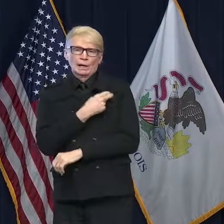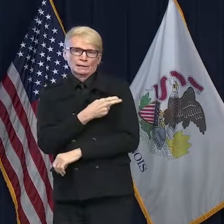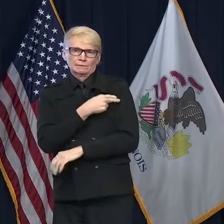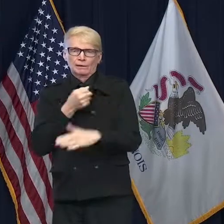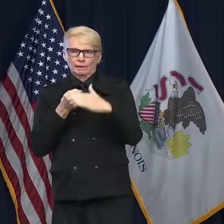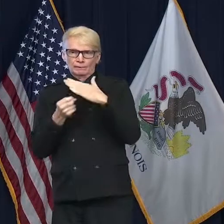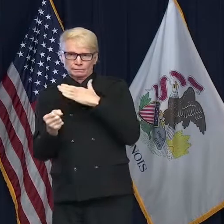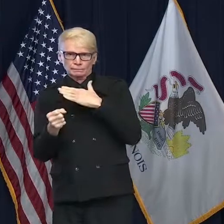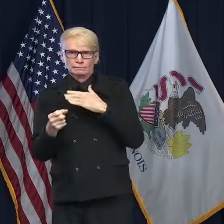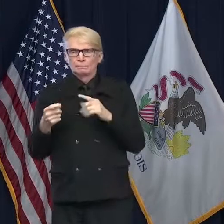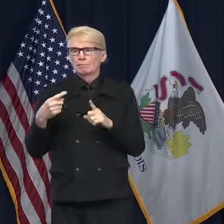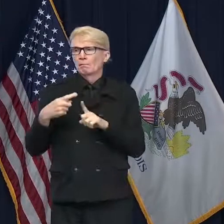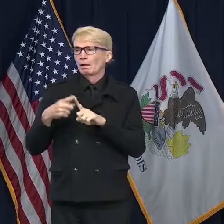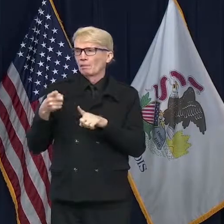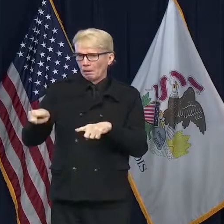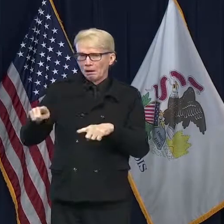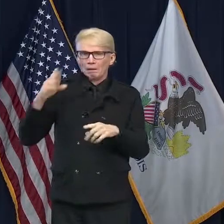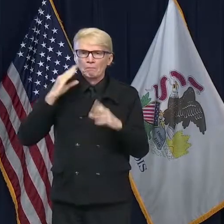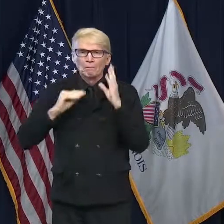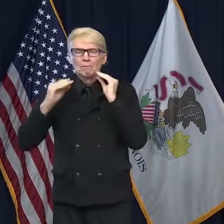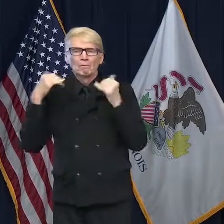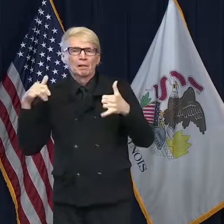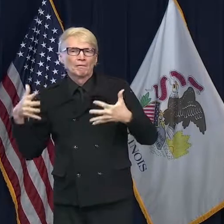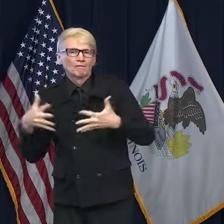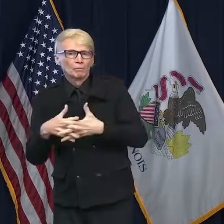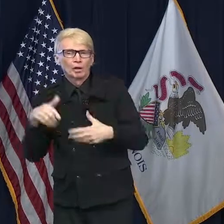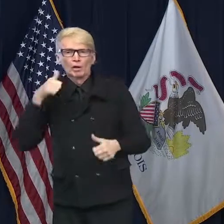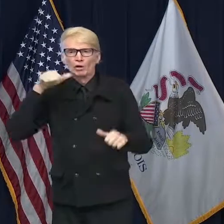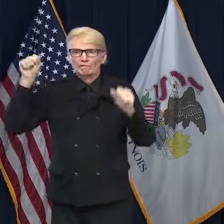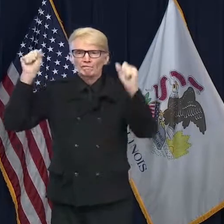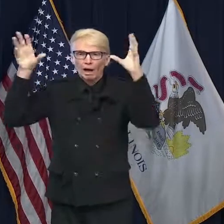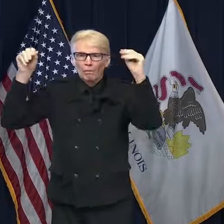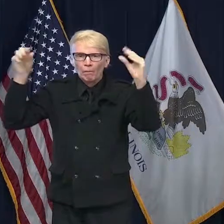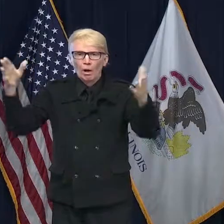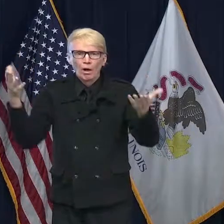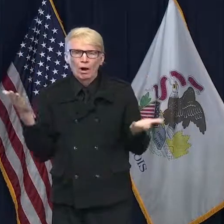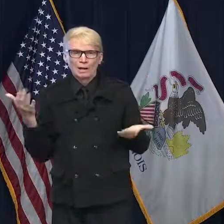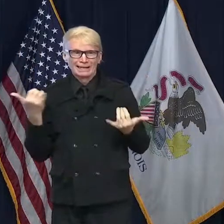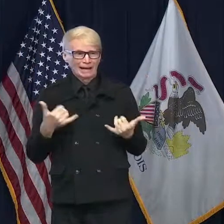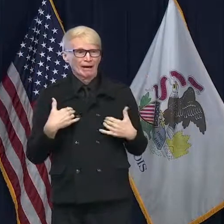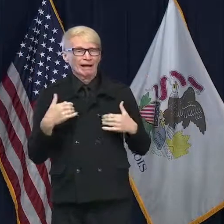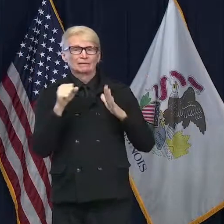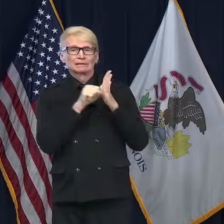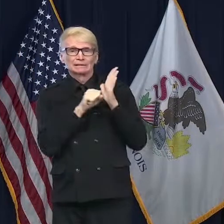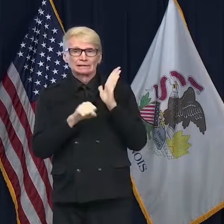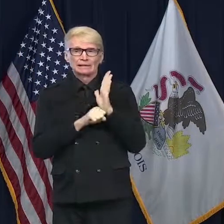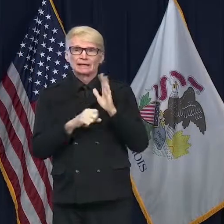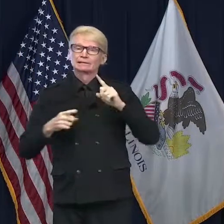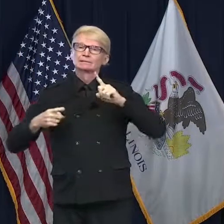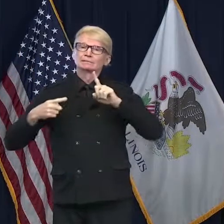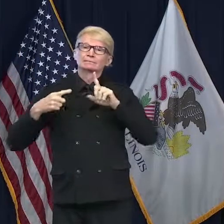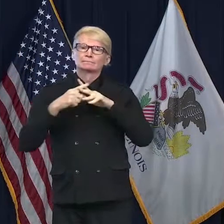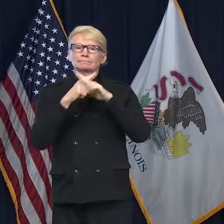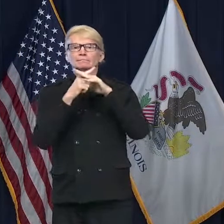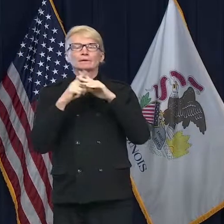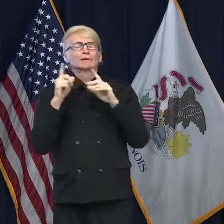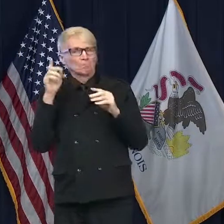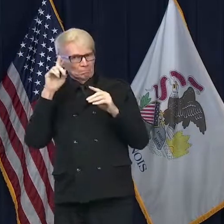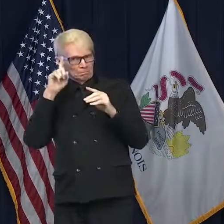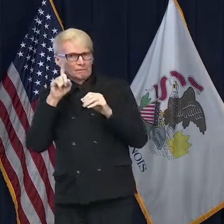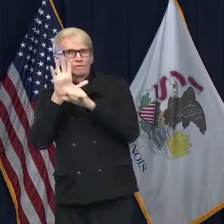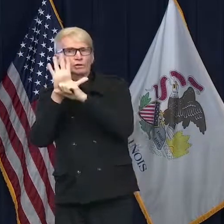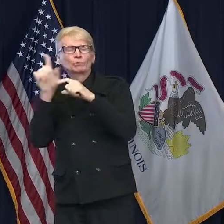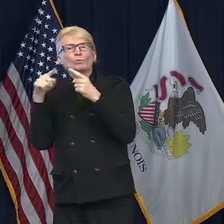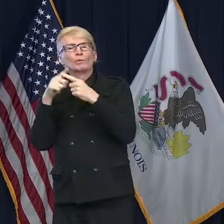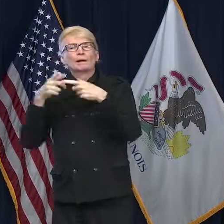football, they played girls volleyball. These are all the states right now that have a confirmation of when they're starting basketball. The